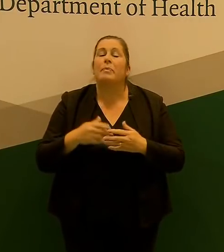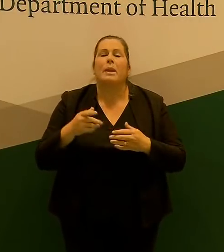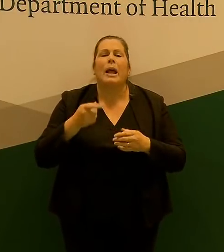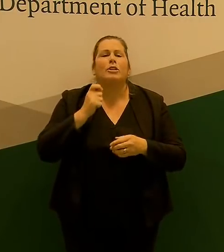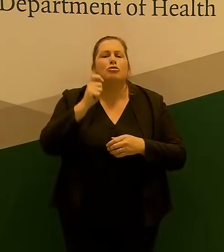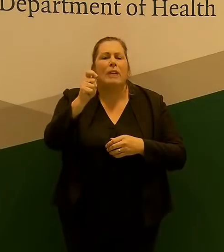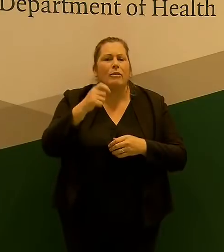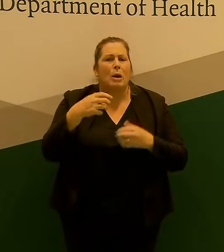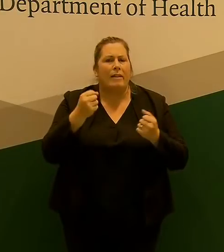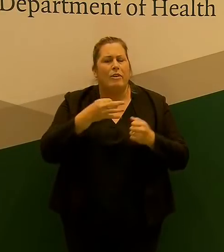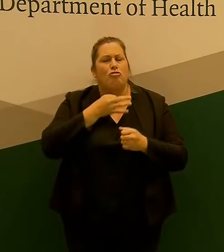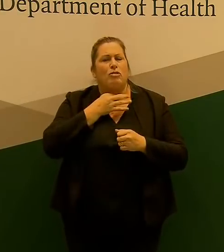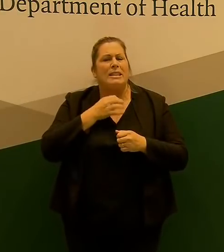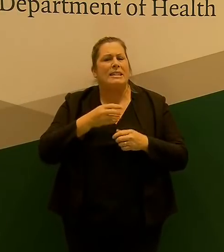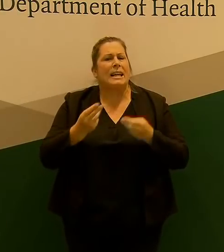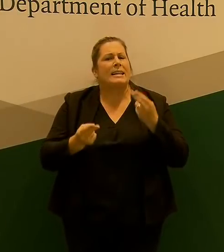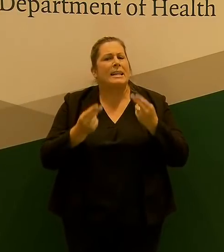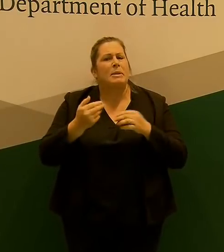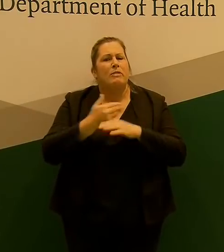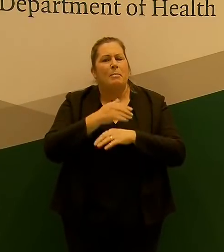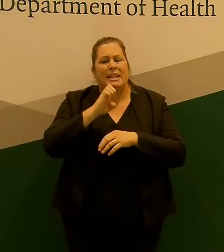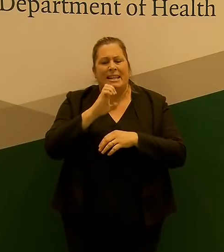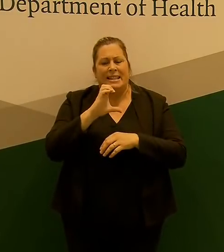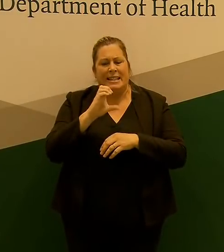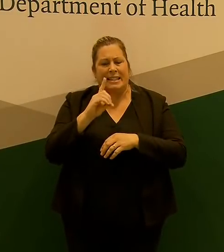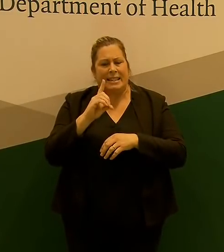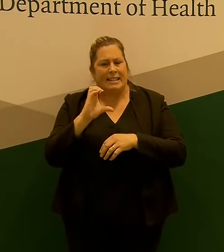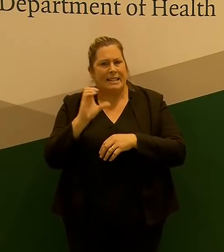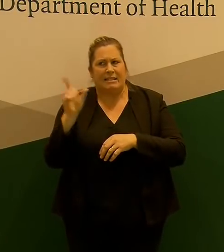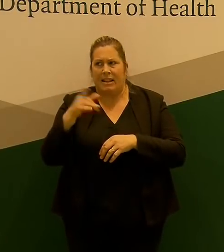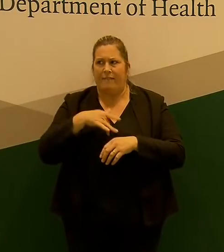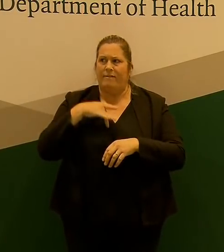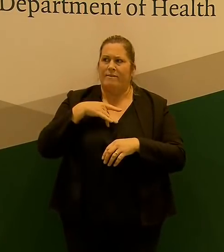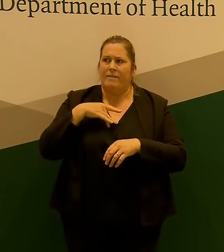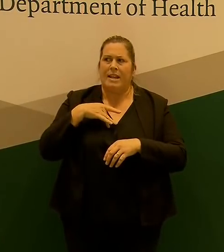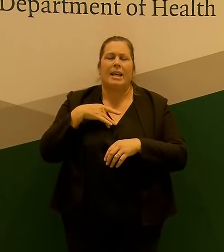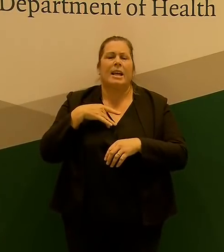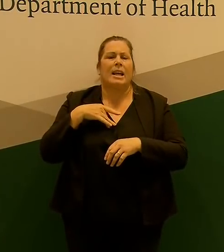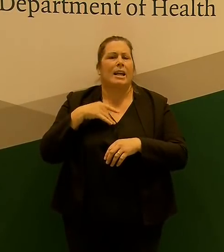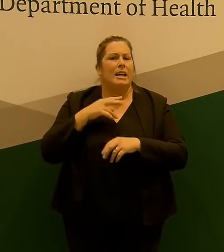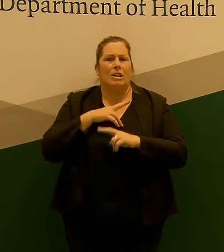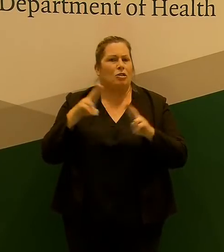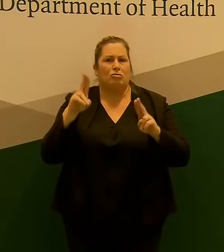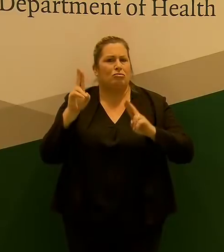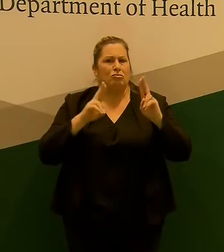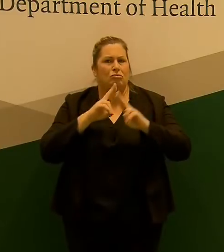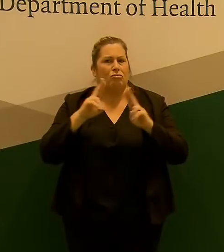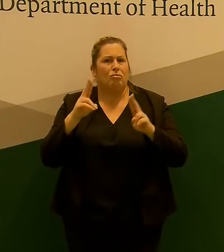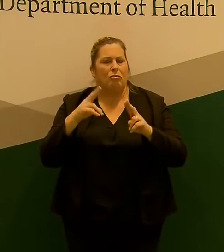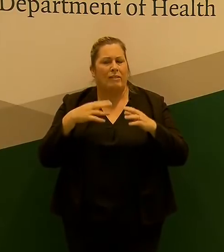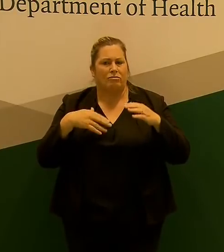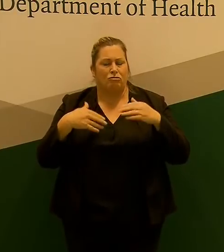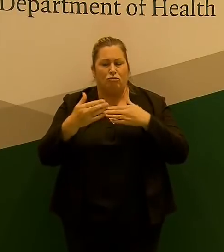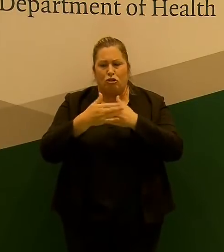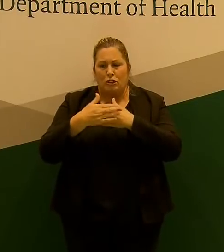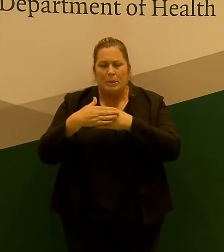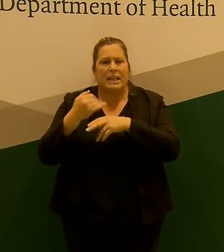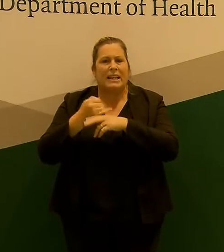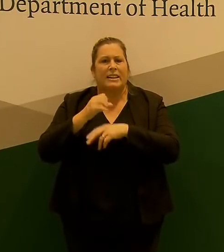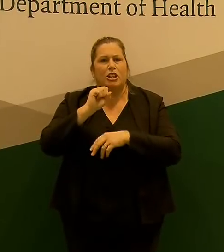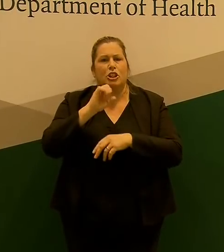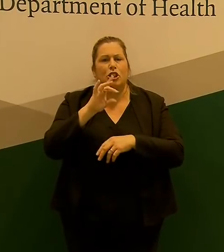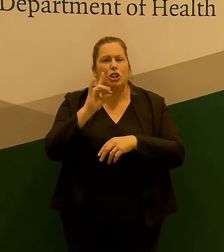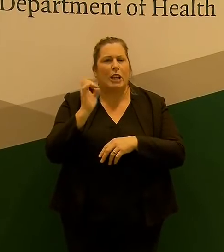ECDC today. It says the ECDC doesn't consider travel restrictions within and to the Schengen area as an efficient way to reduce